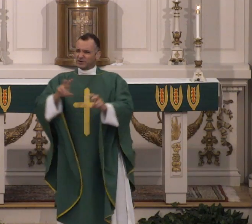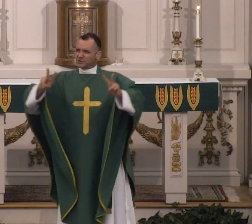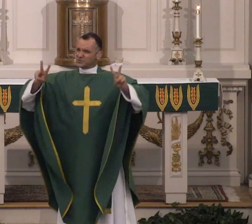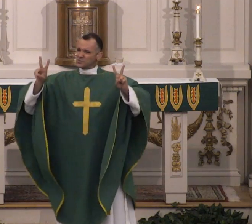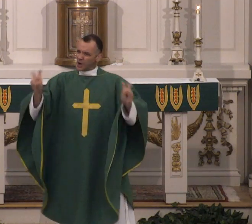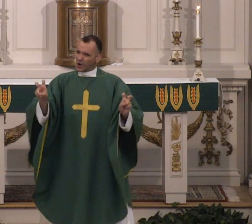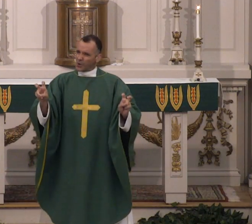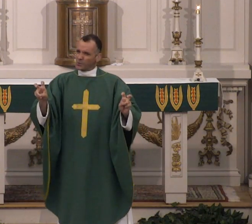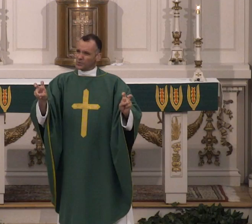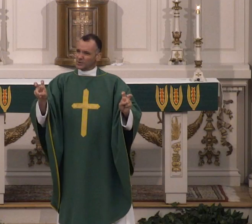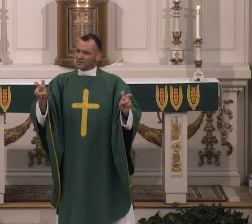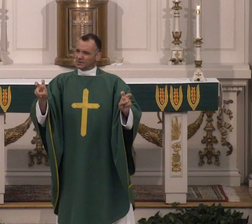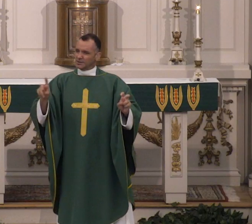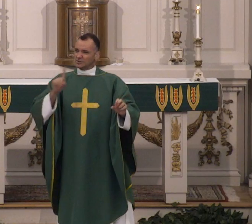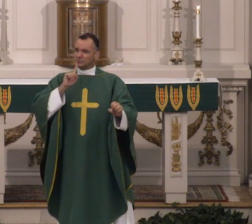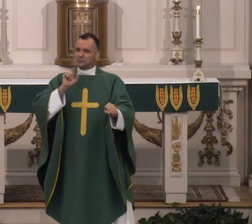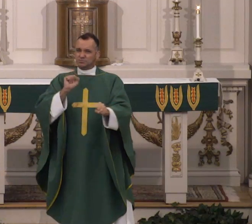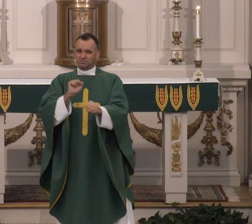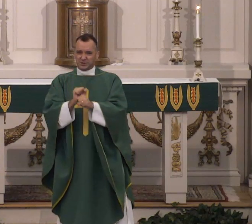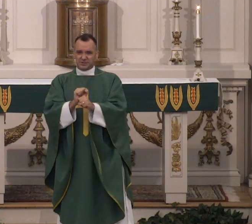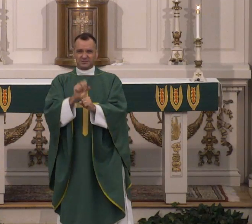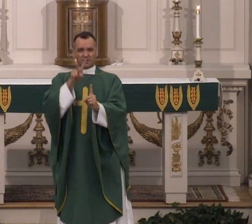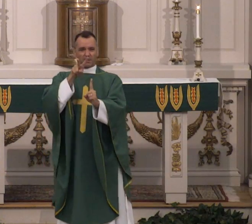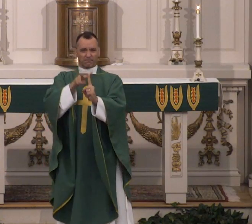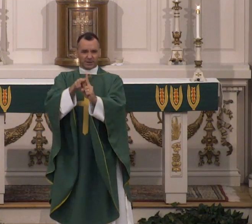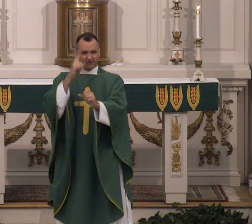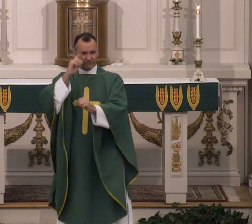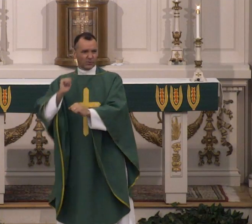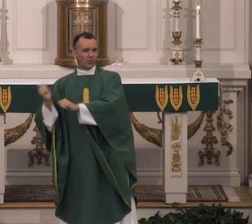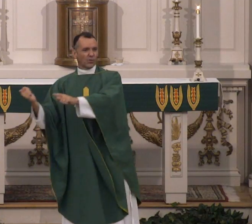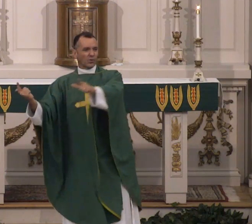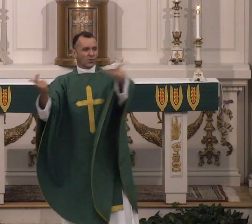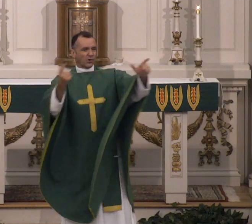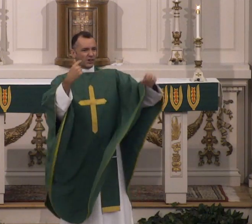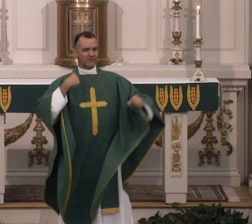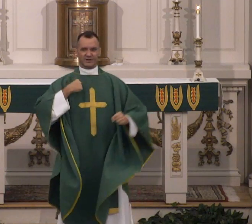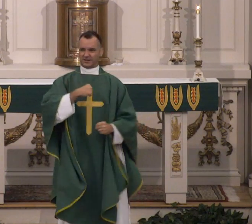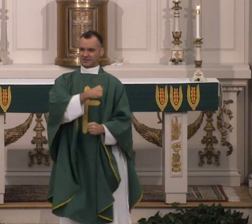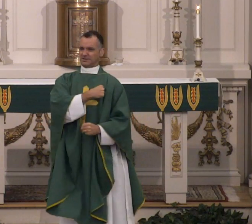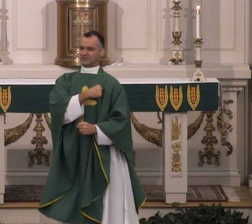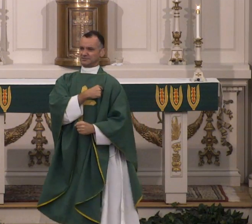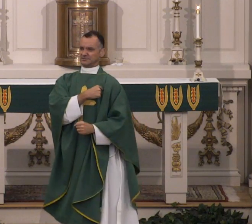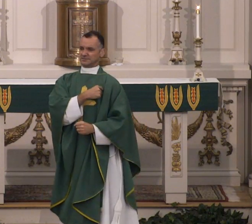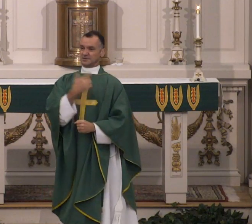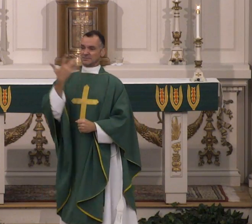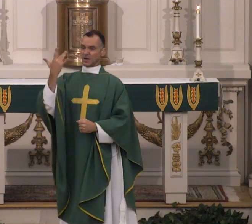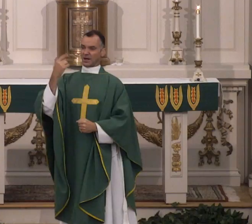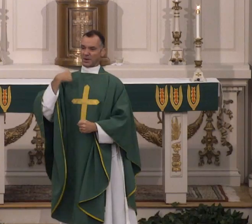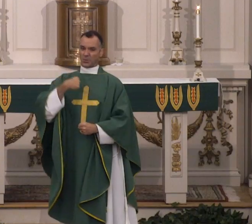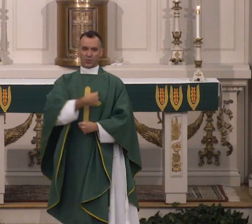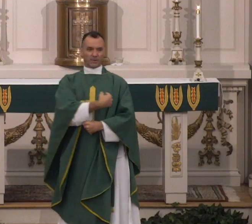Without those things, such a powerful quote. And it's true. It applies to all of us.